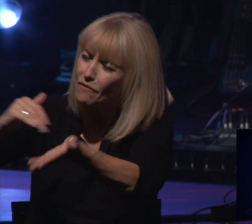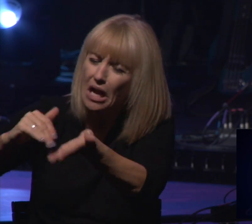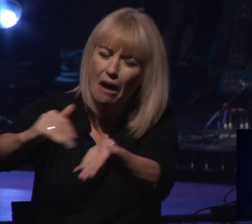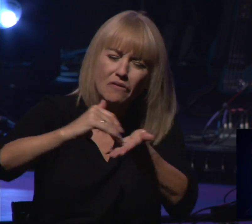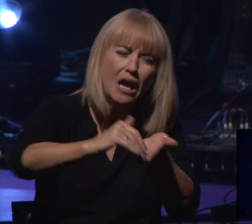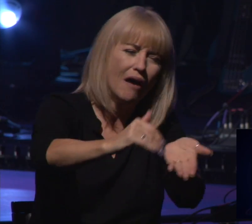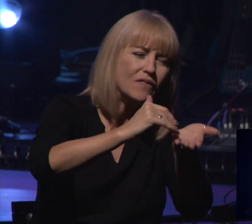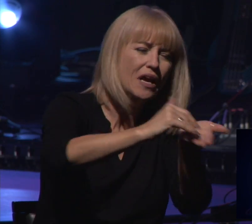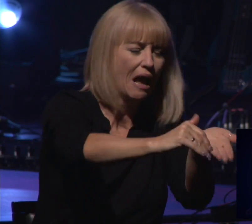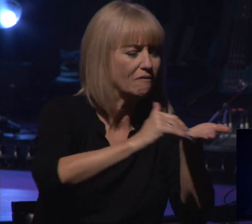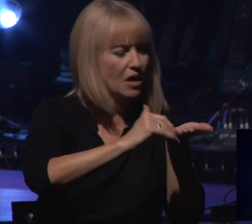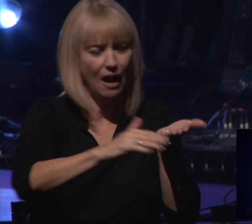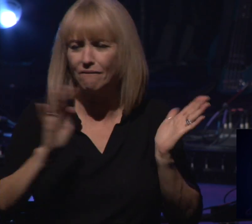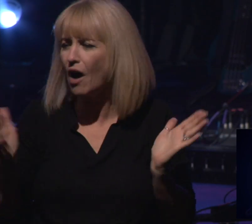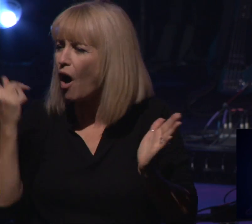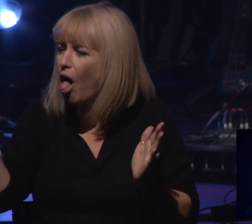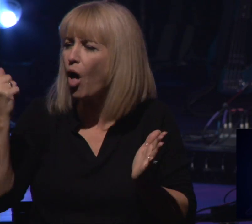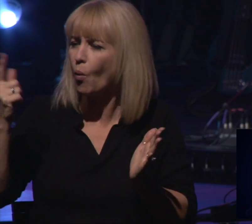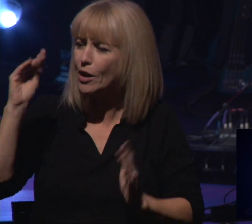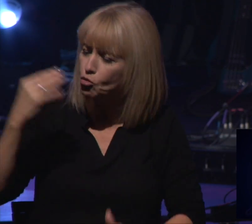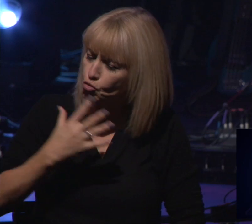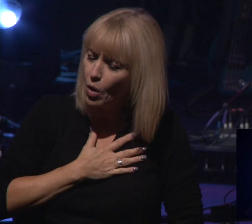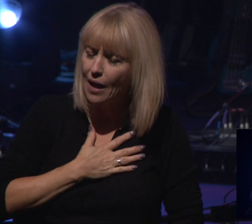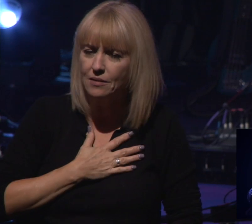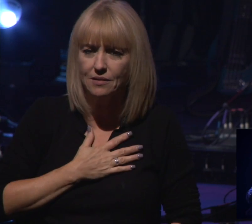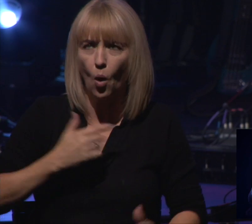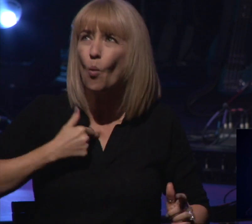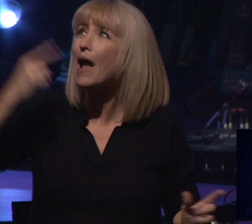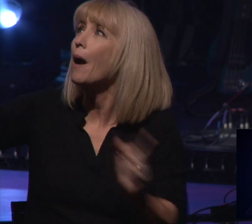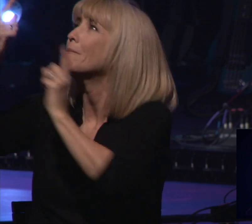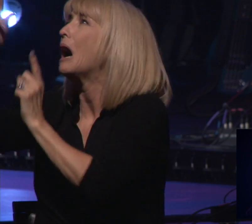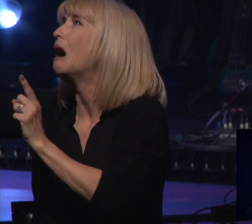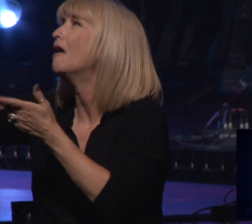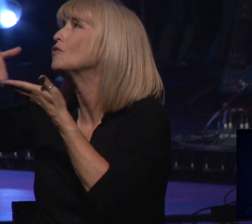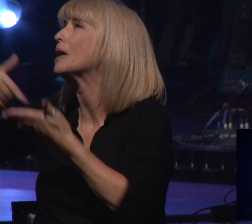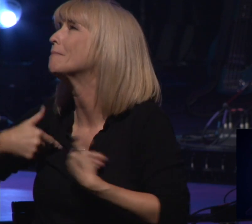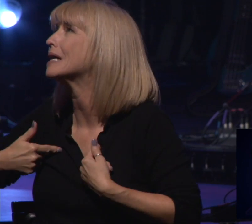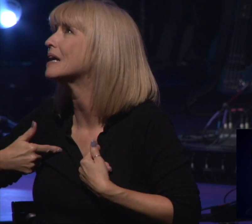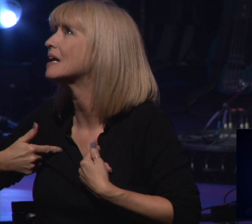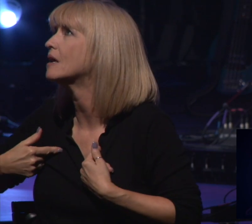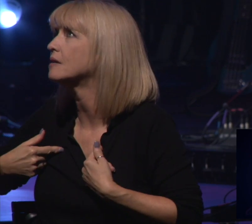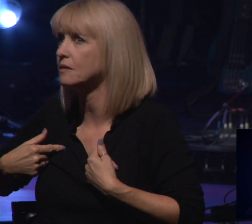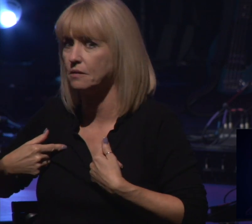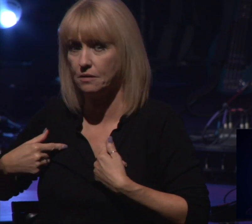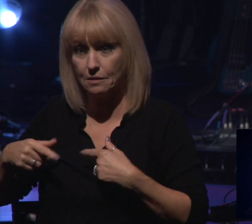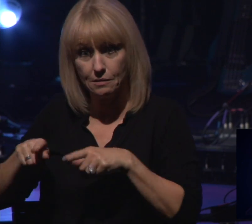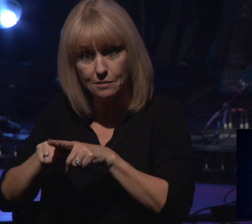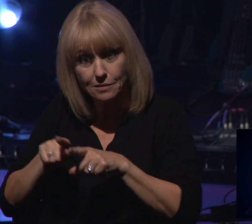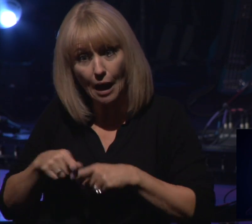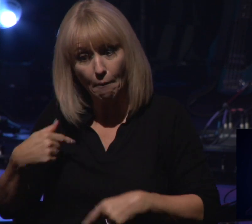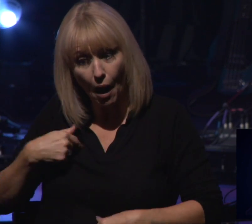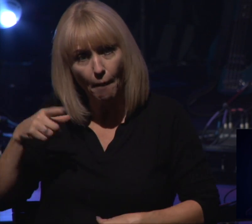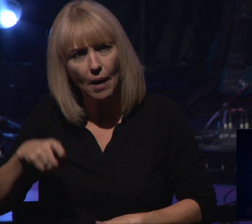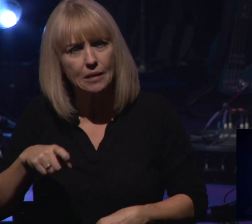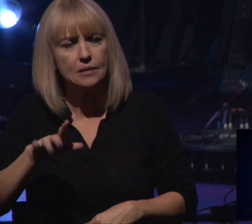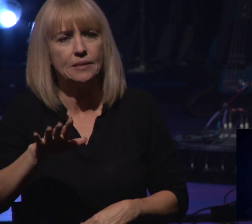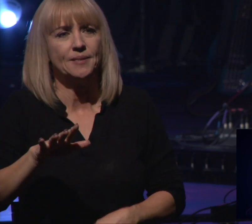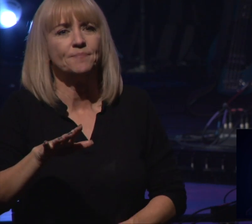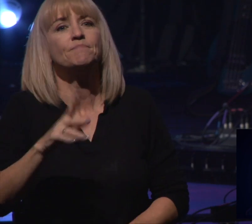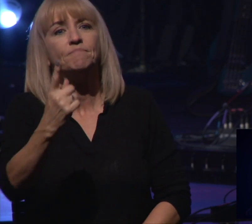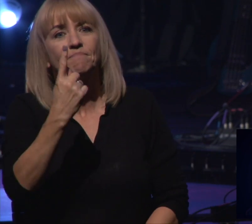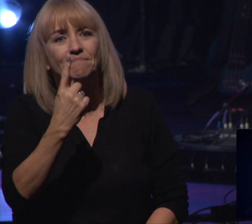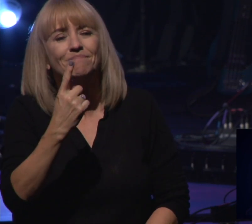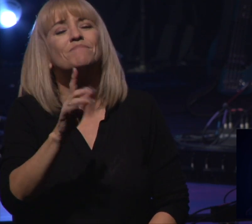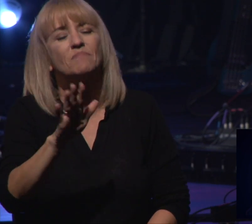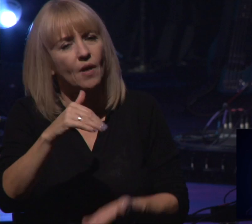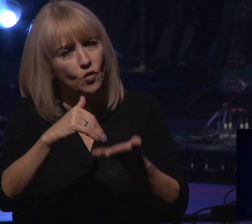it up, even when we're unfaithful to him, he still forgives us when we come back to him. In the same way, we need to